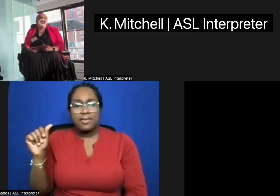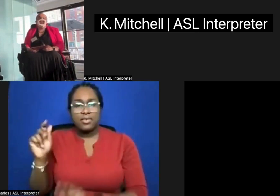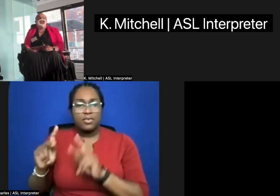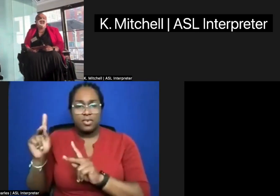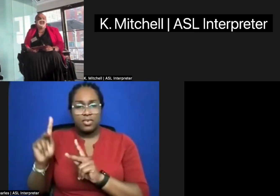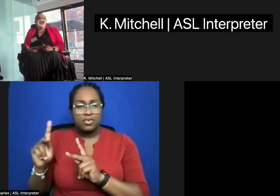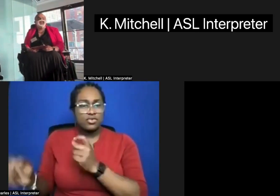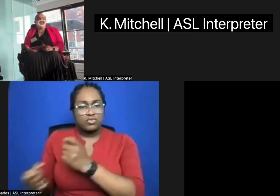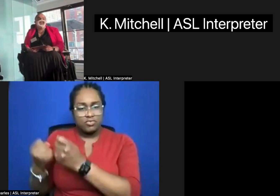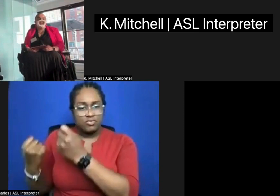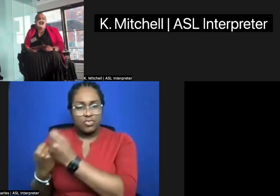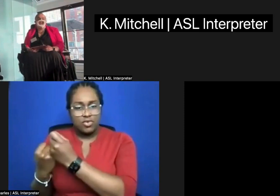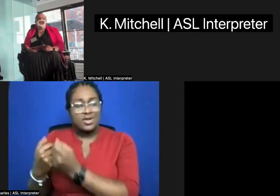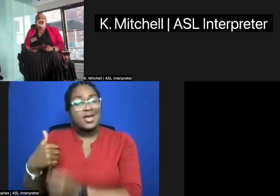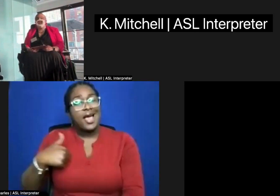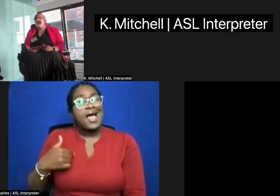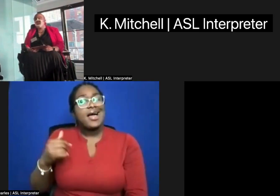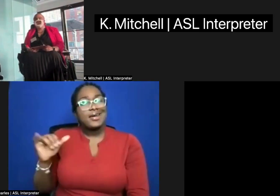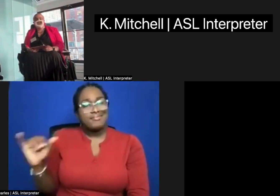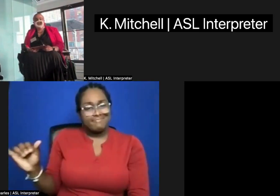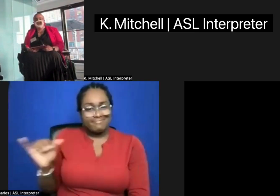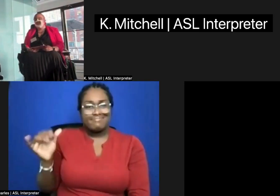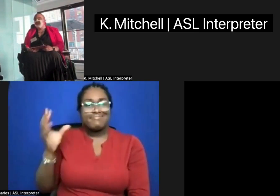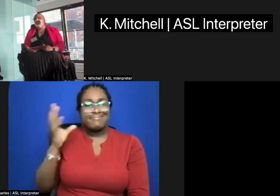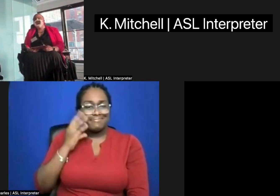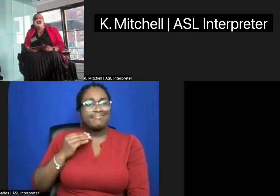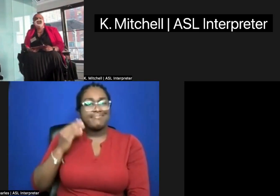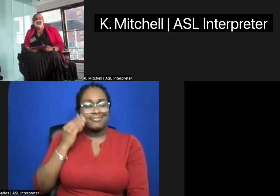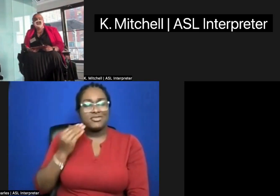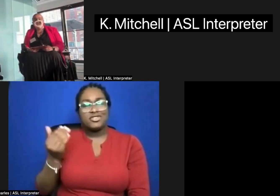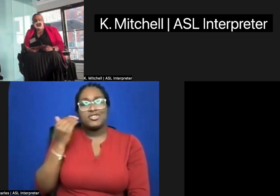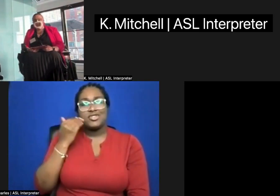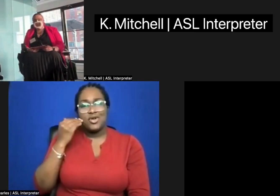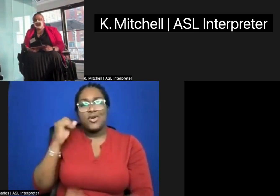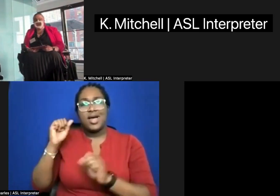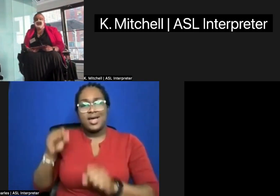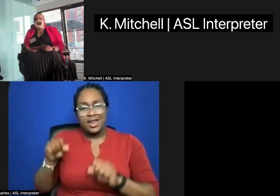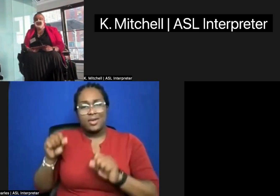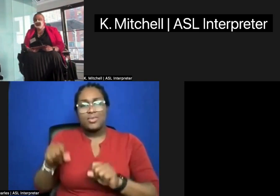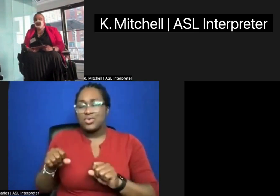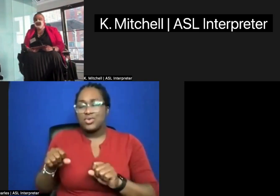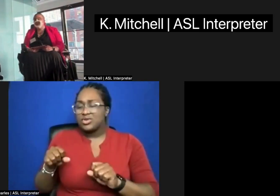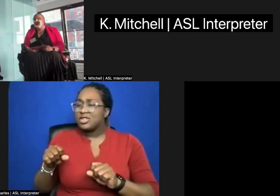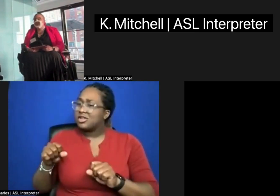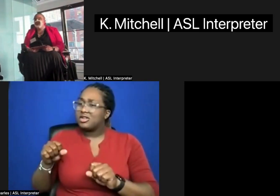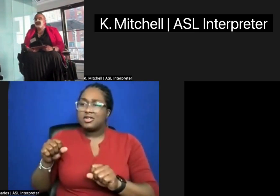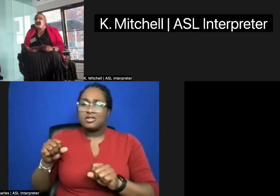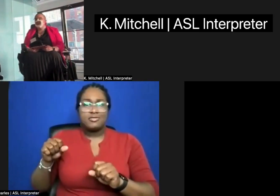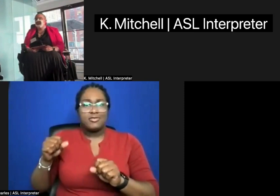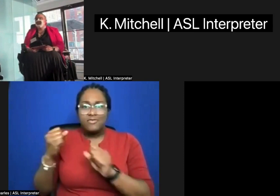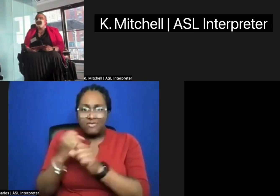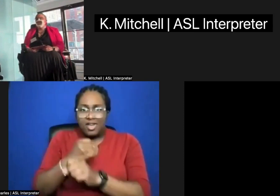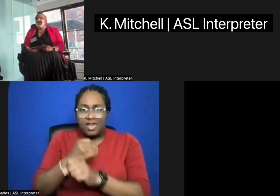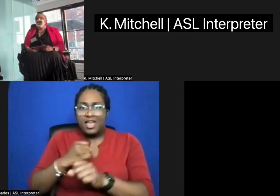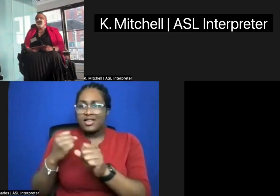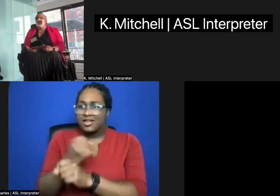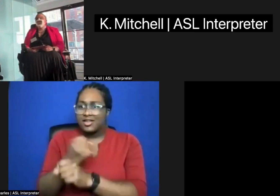have had to go through as well. And to now be on the other side of it, to be able to actually do something tangible about it feels wonderful. So I think